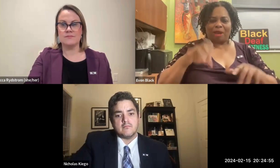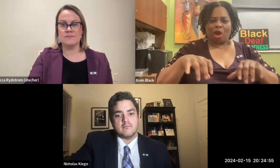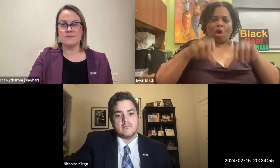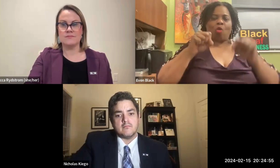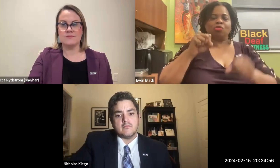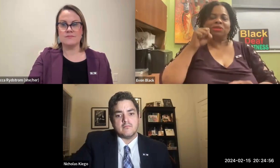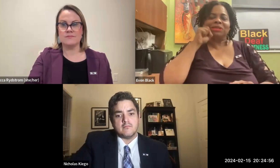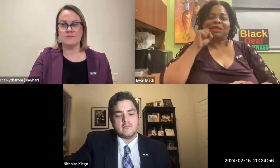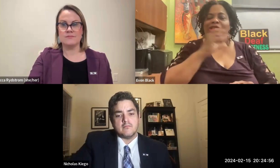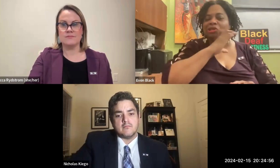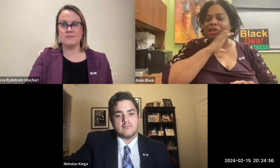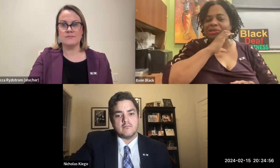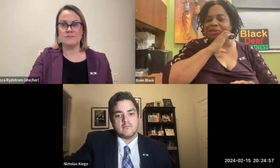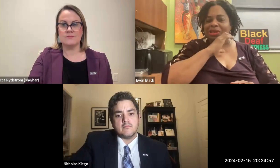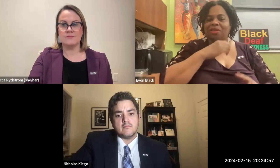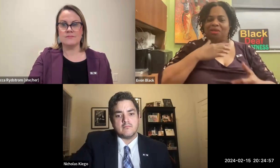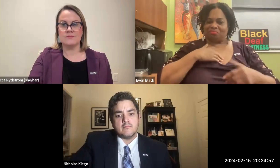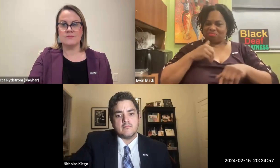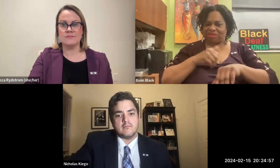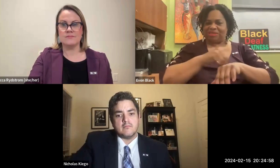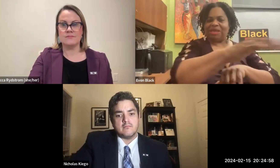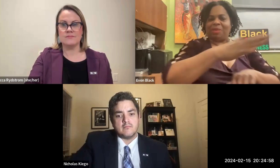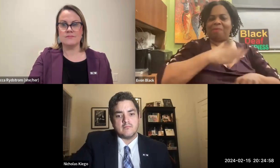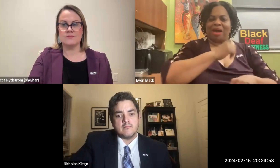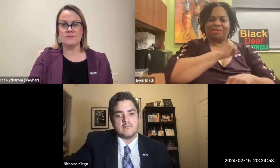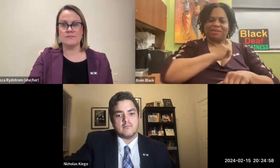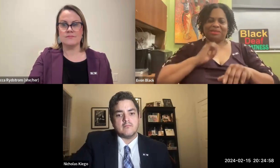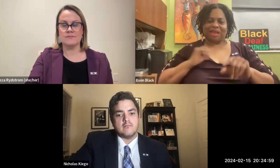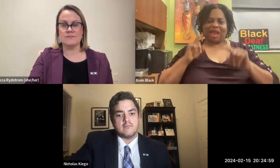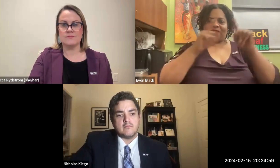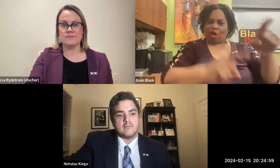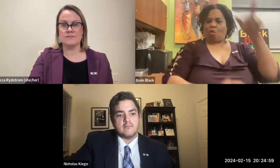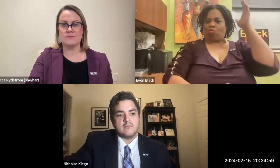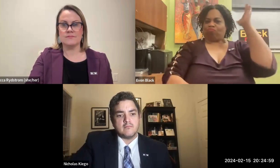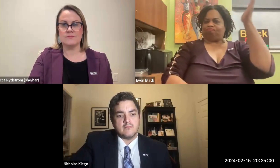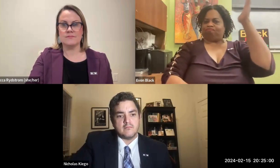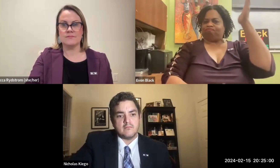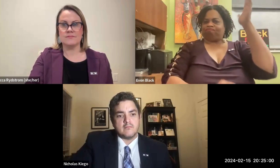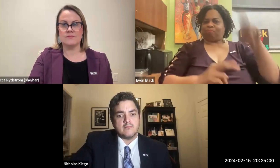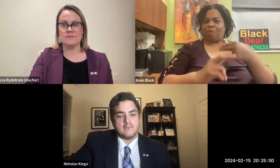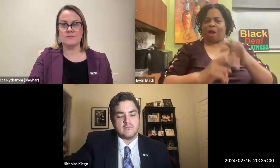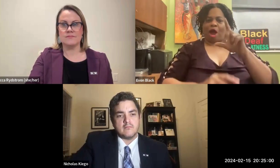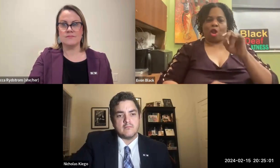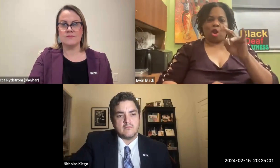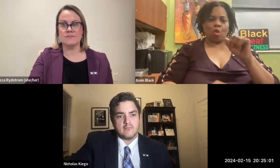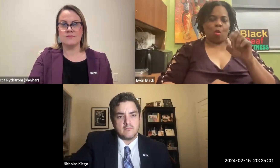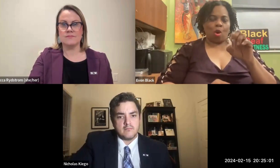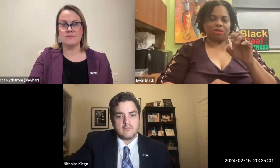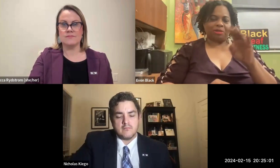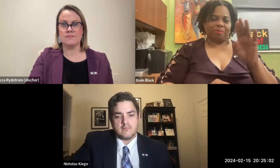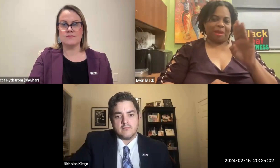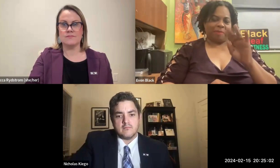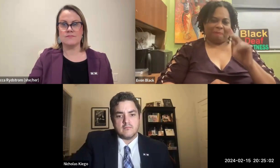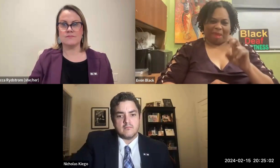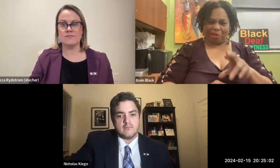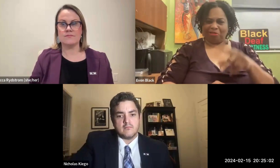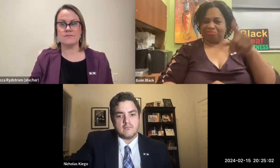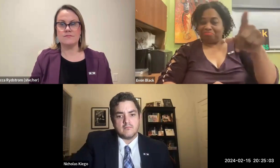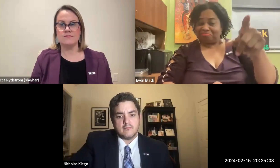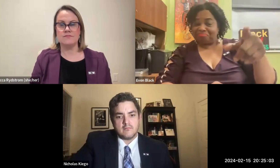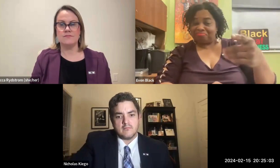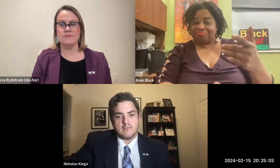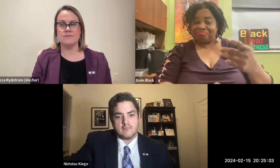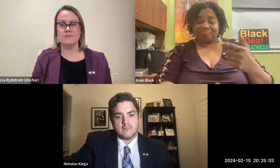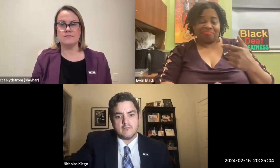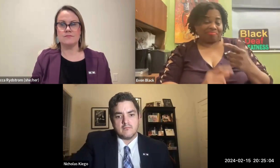Gerald and Lavana Miller actually hosts the Senior Citizens Black Deaf Group, and I have presented to their